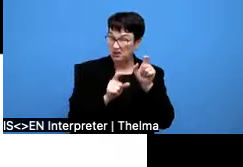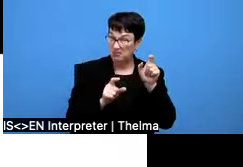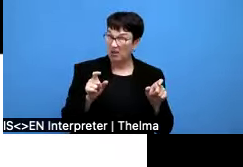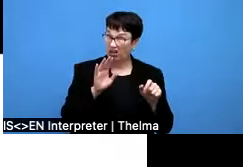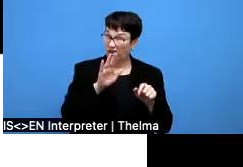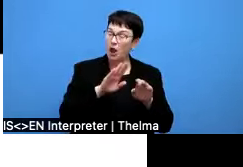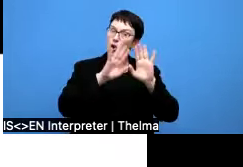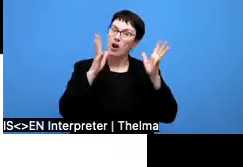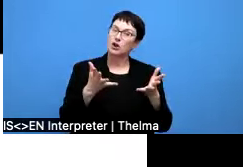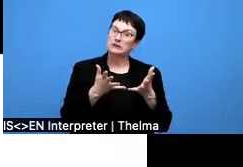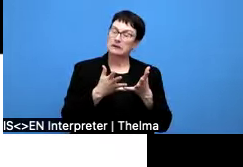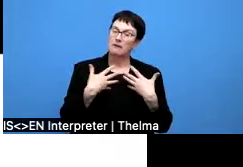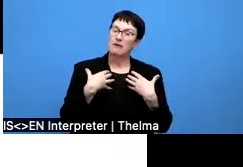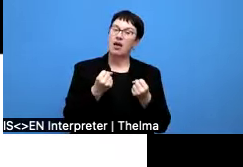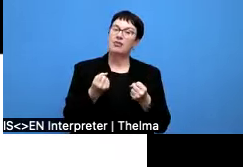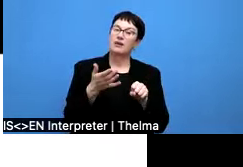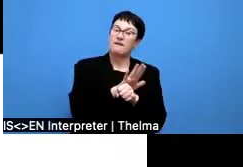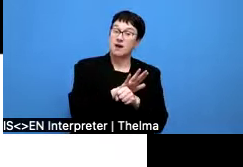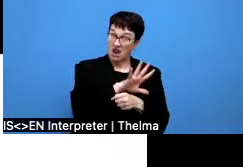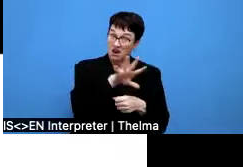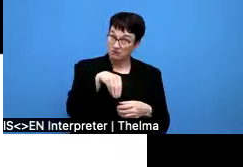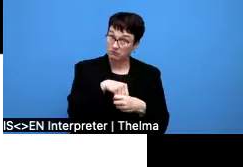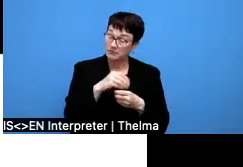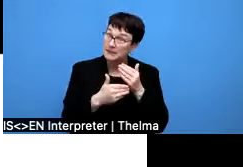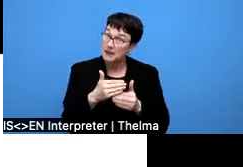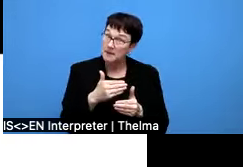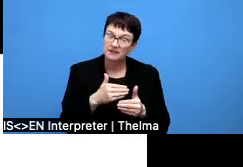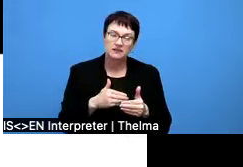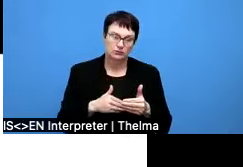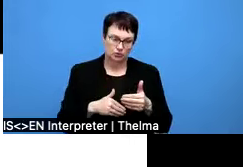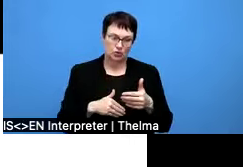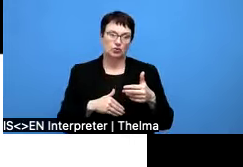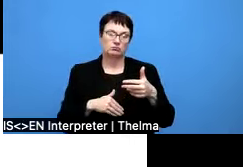50% of you said that persons with disabilities are partially covered.